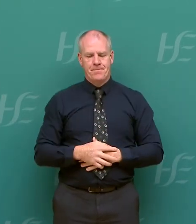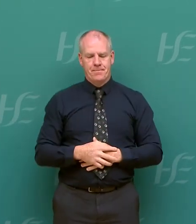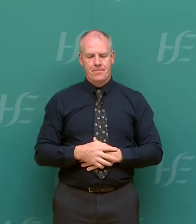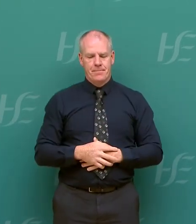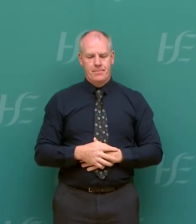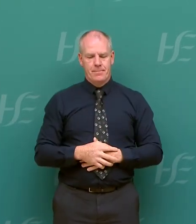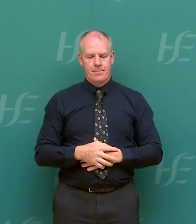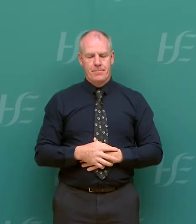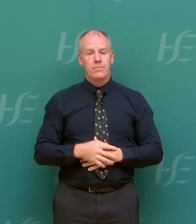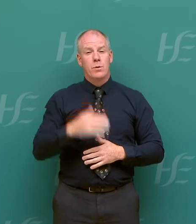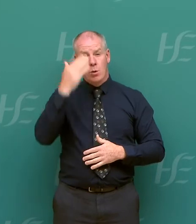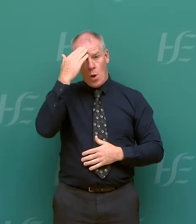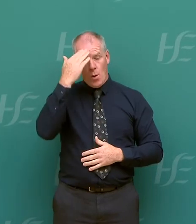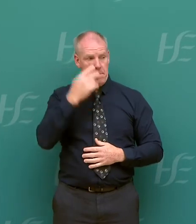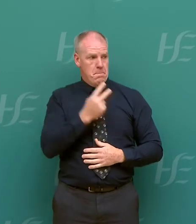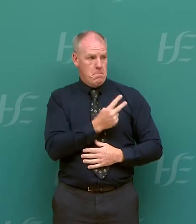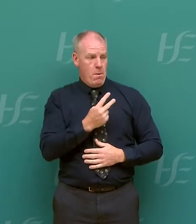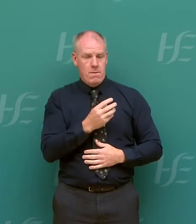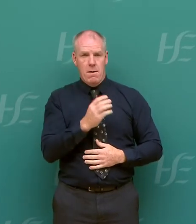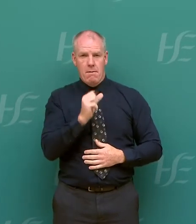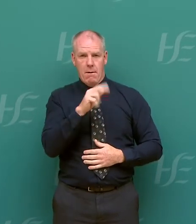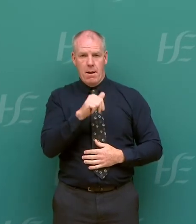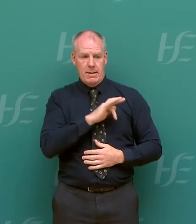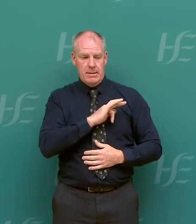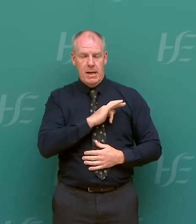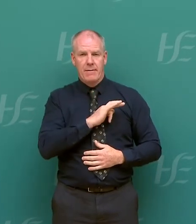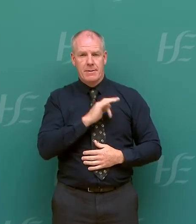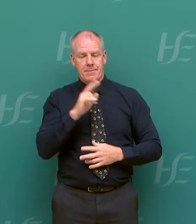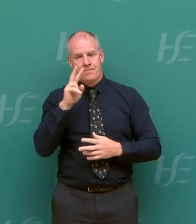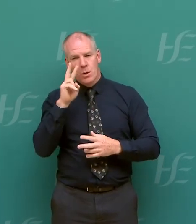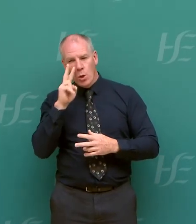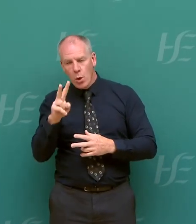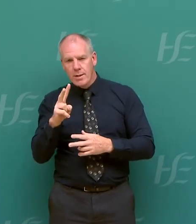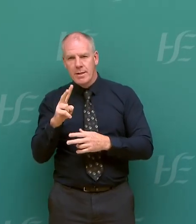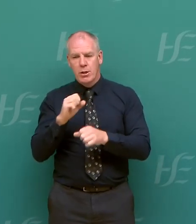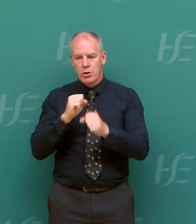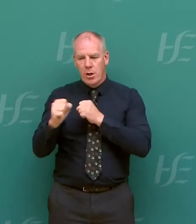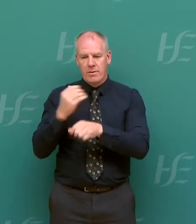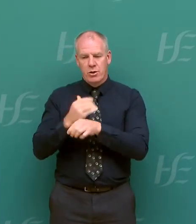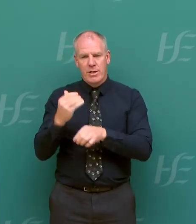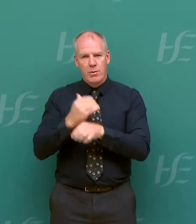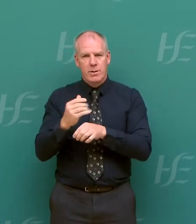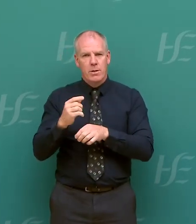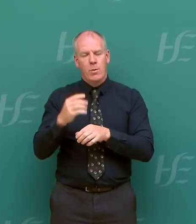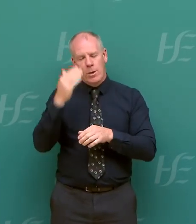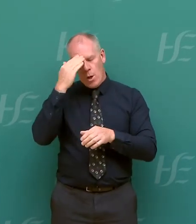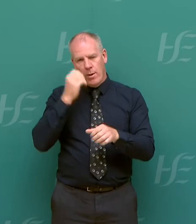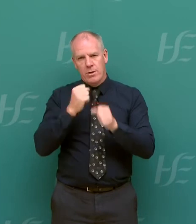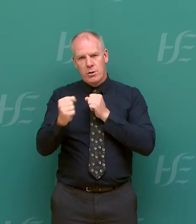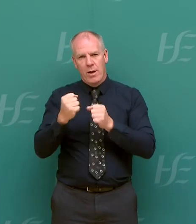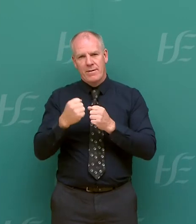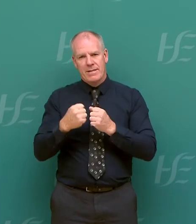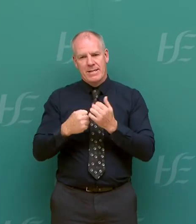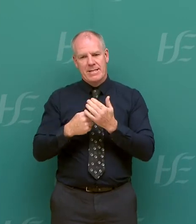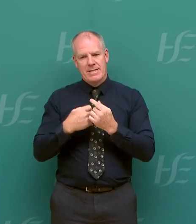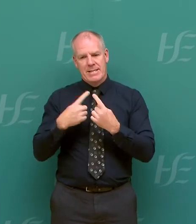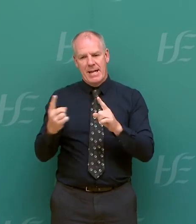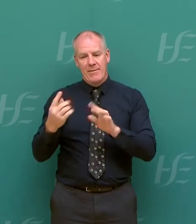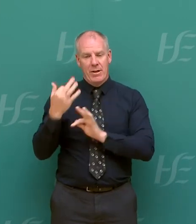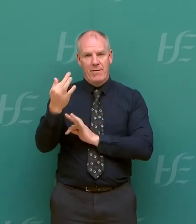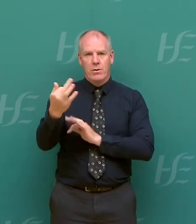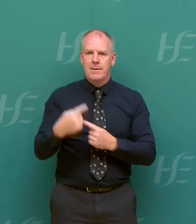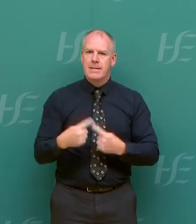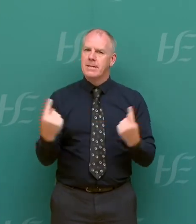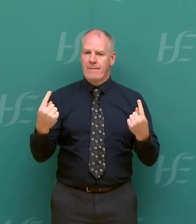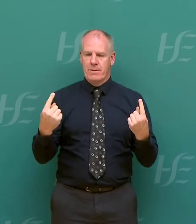know, and Colin and I are co-chairing a group that's looking at service continuity, what we know is that service delivery will look and feel different. We